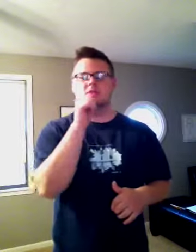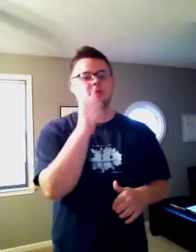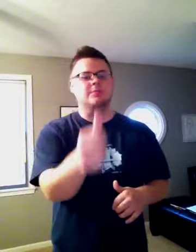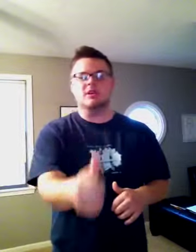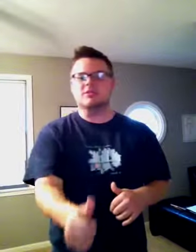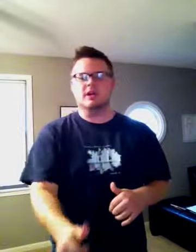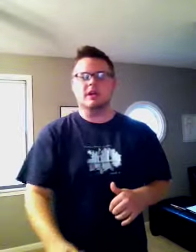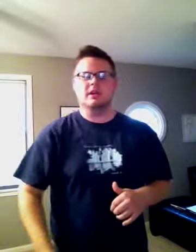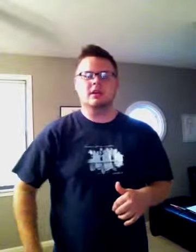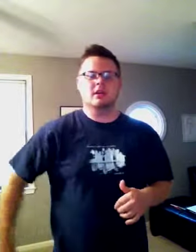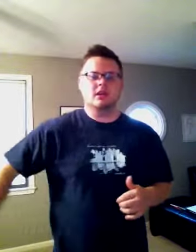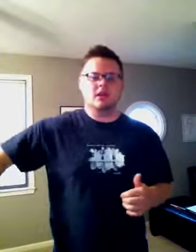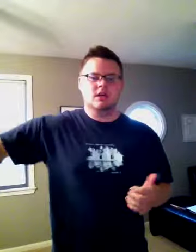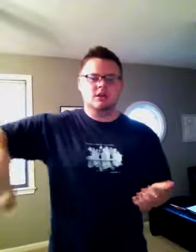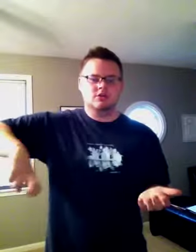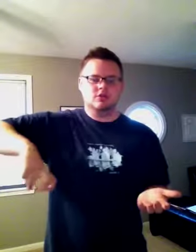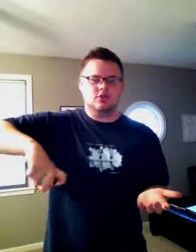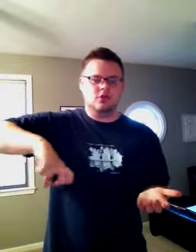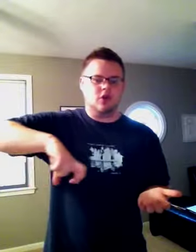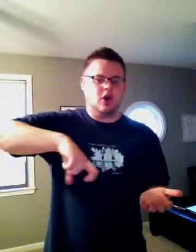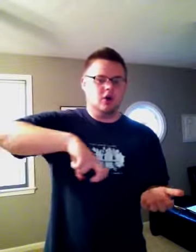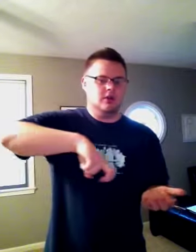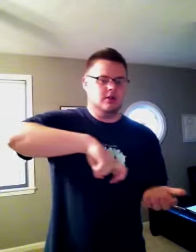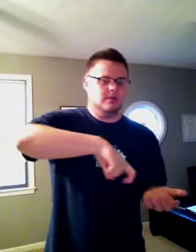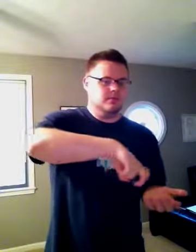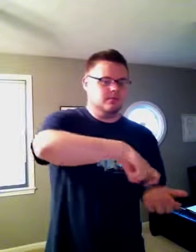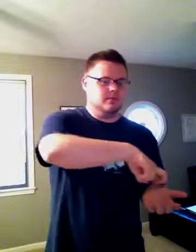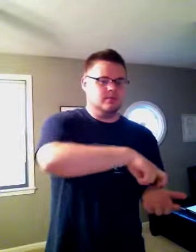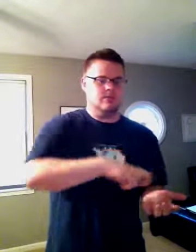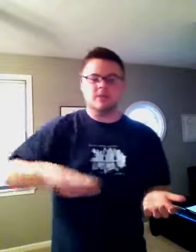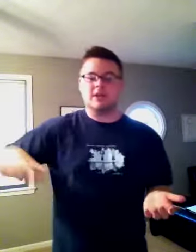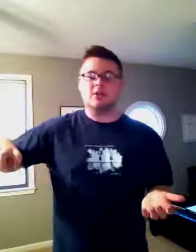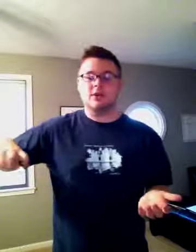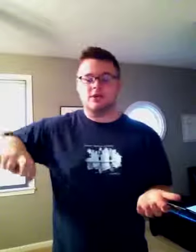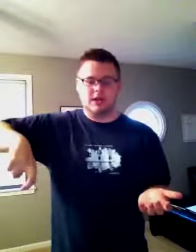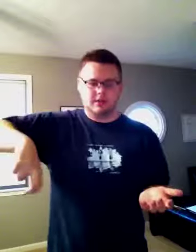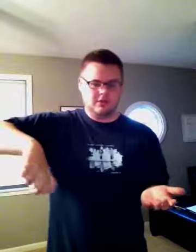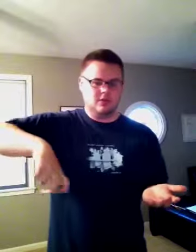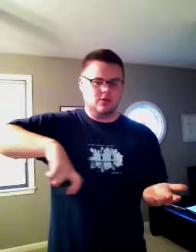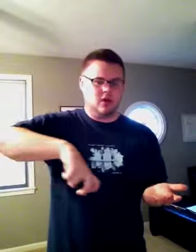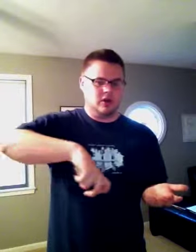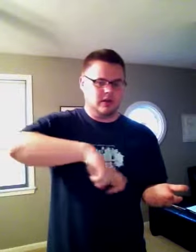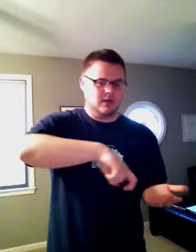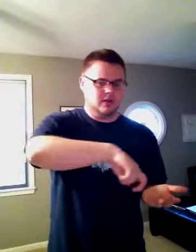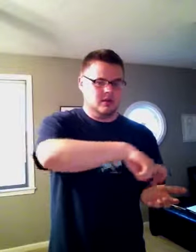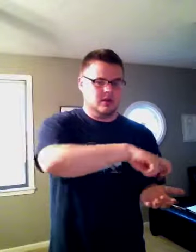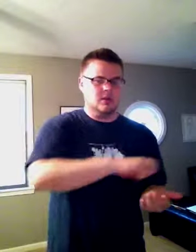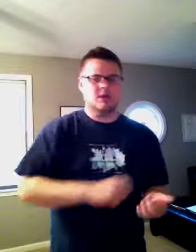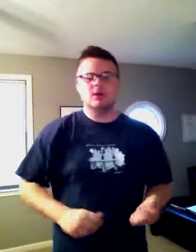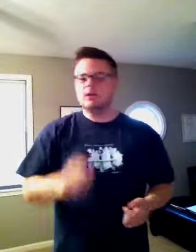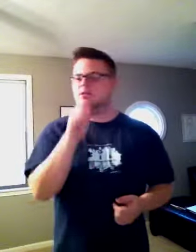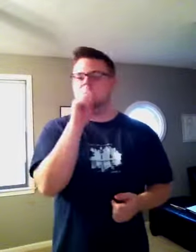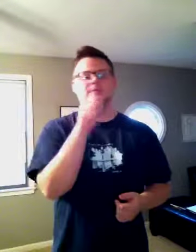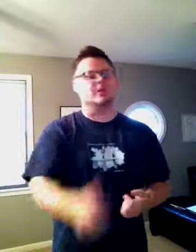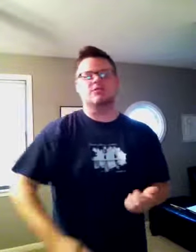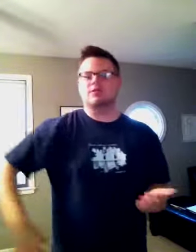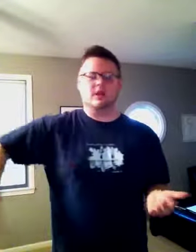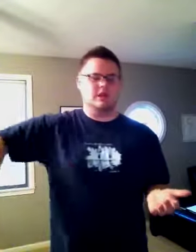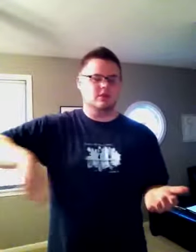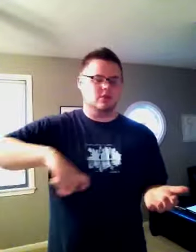Don't be afraid to crawl. Like you're on your knees, crawling. Don't be afraid to